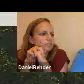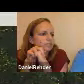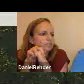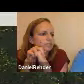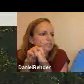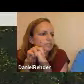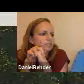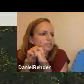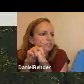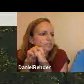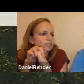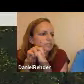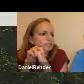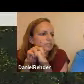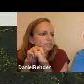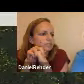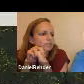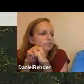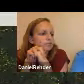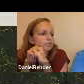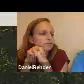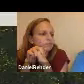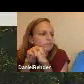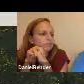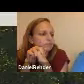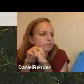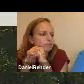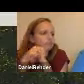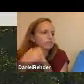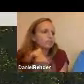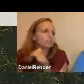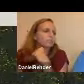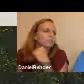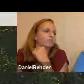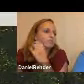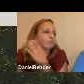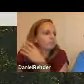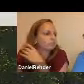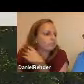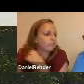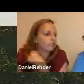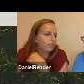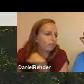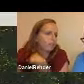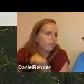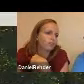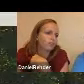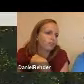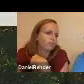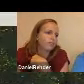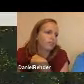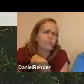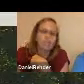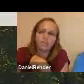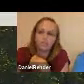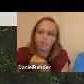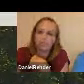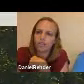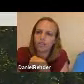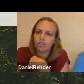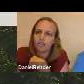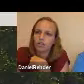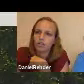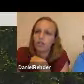gets to the point that that new culture feels like your home. So it's